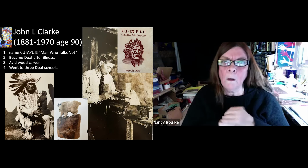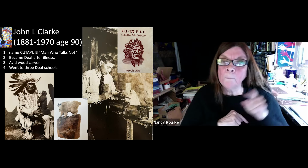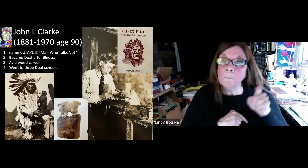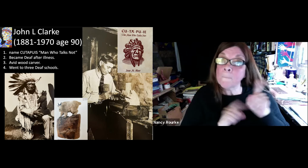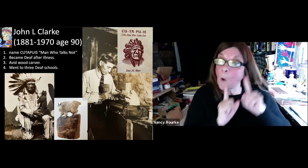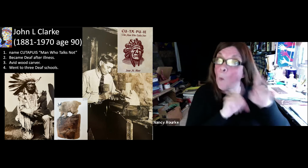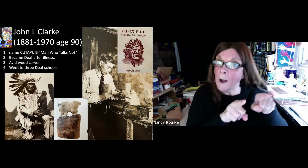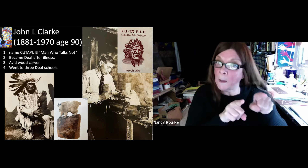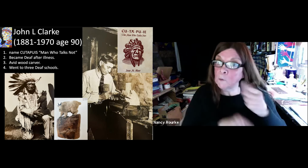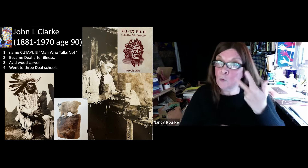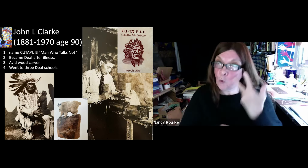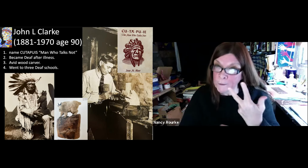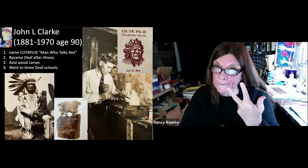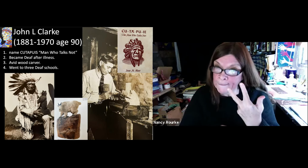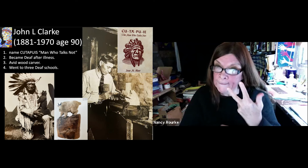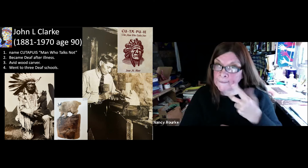And became deaf.